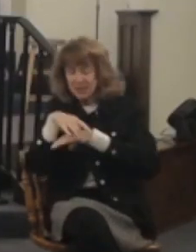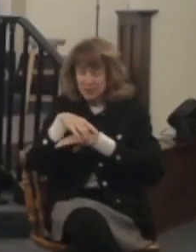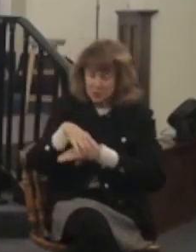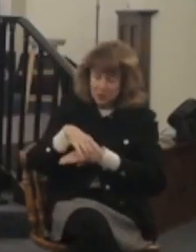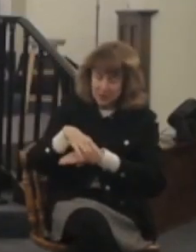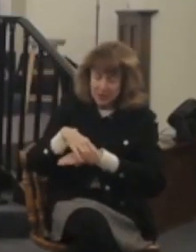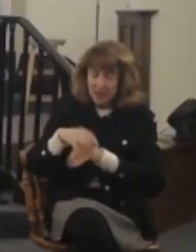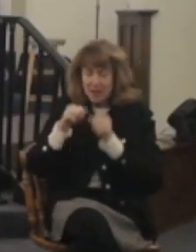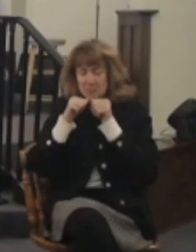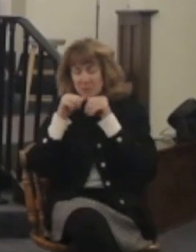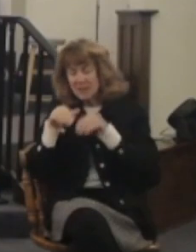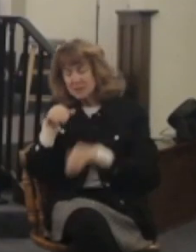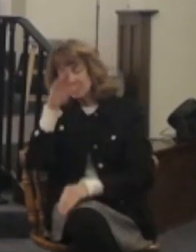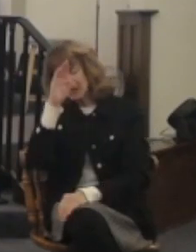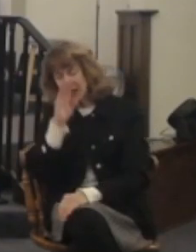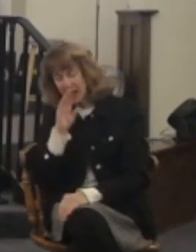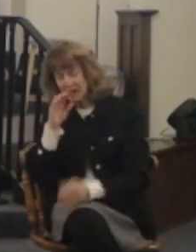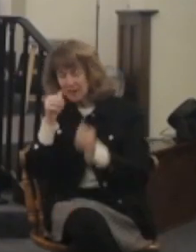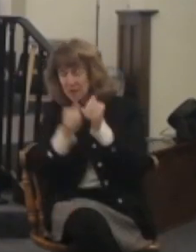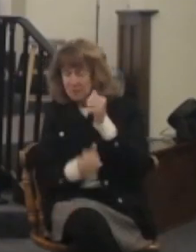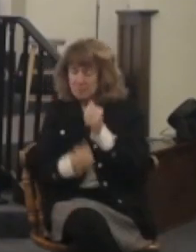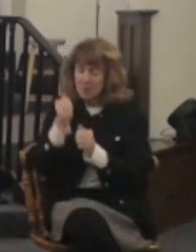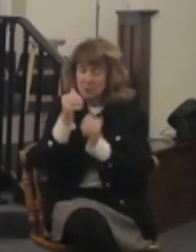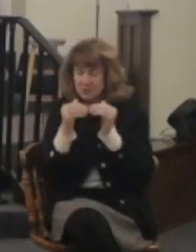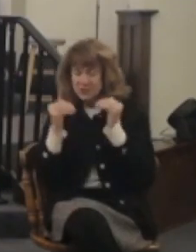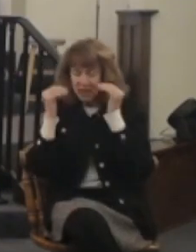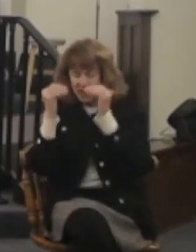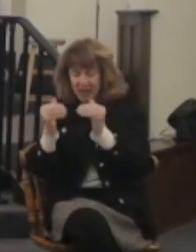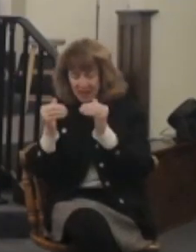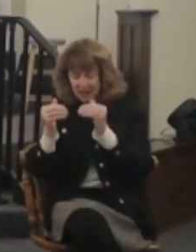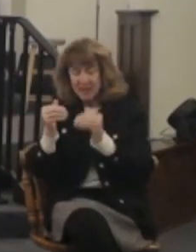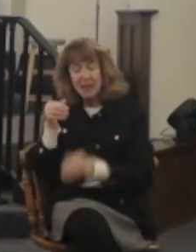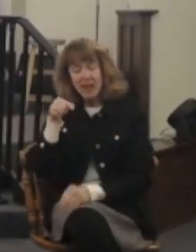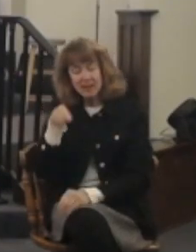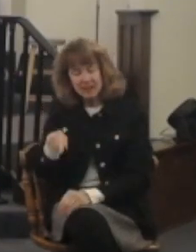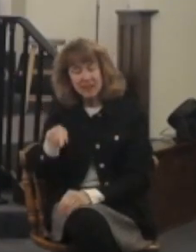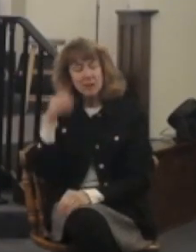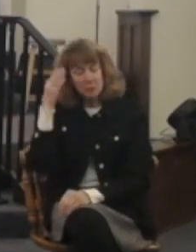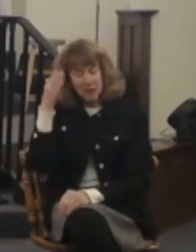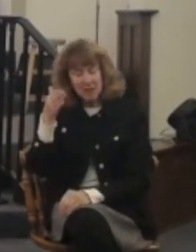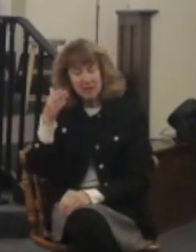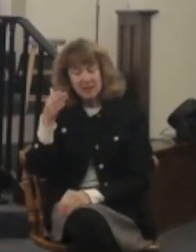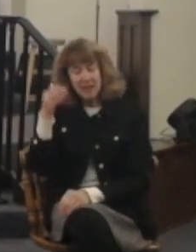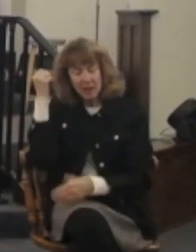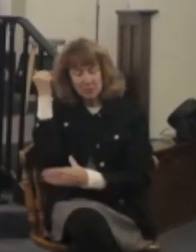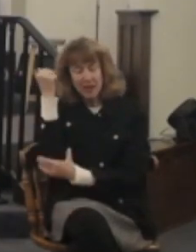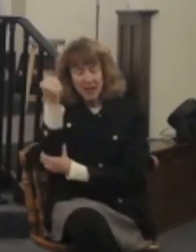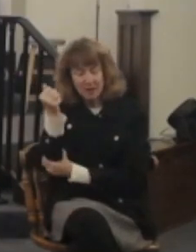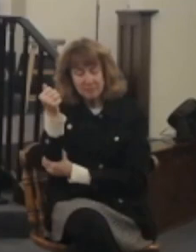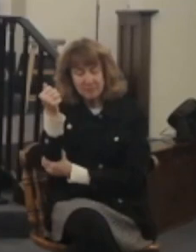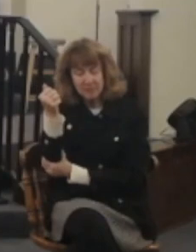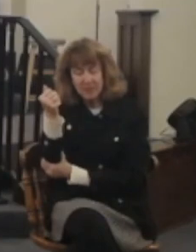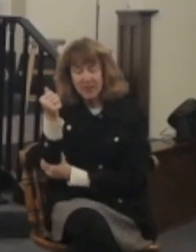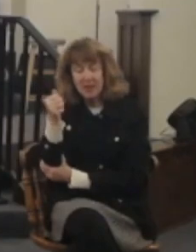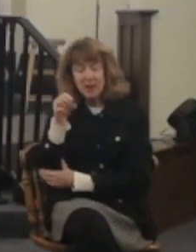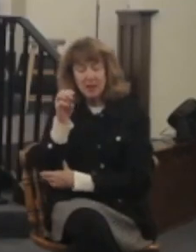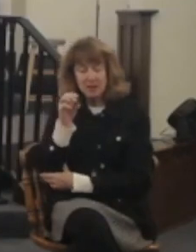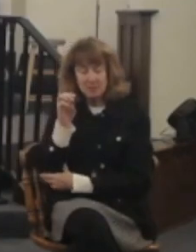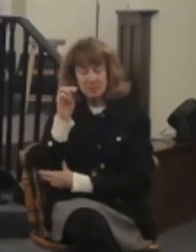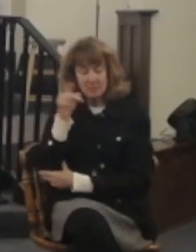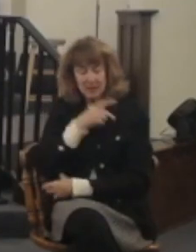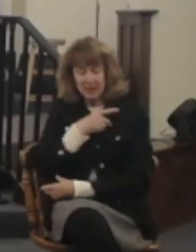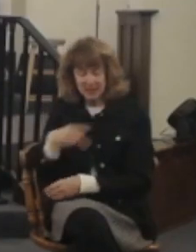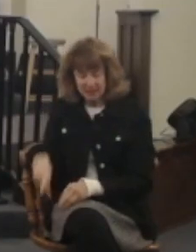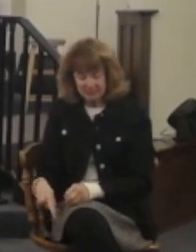God Most High, who has delivered your enemies into your hand, and he, that's Abraham, gave him, that's Melchizedek,